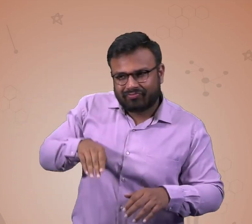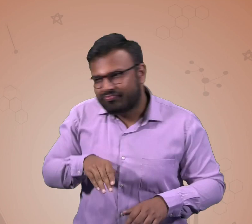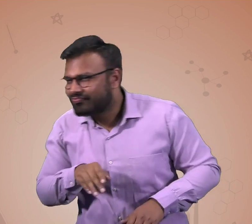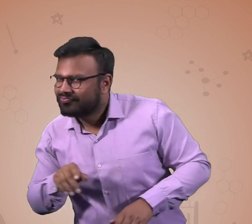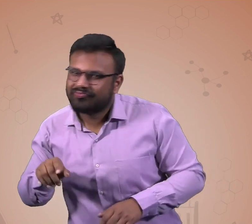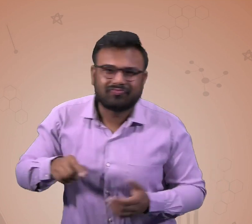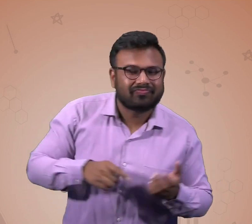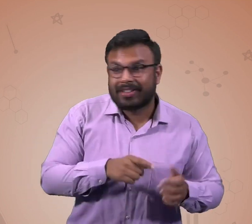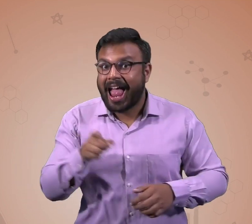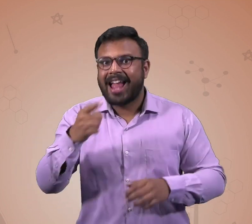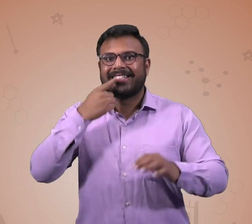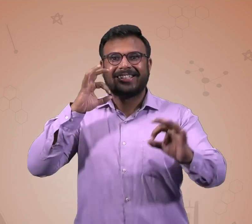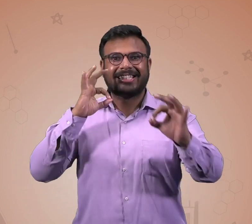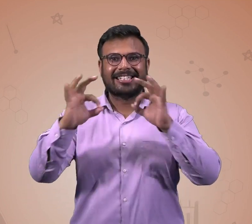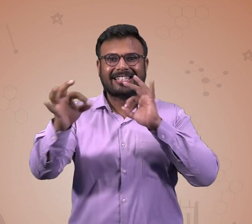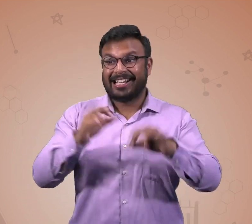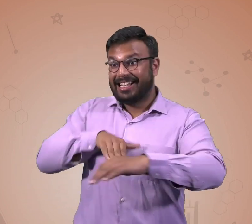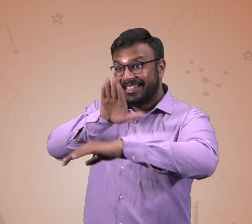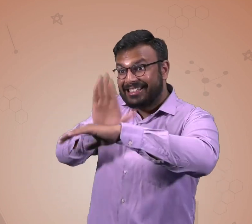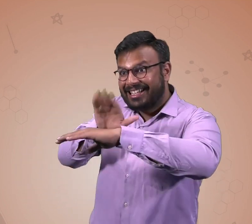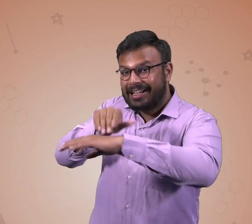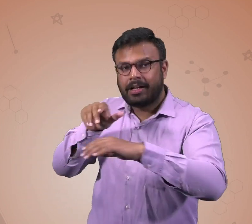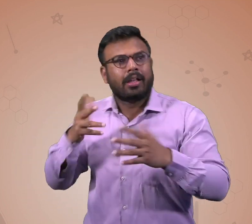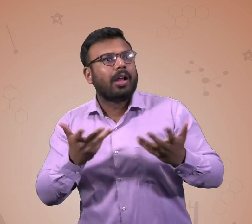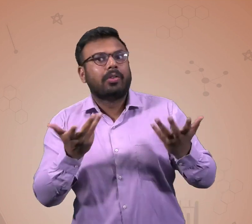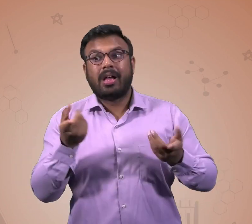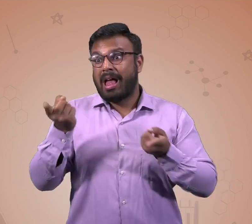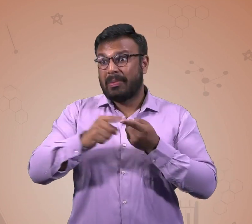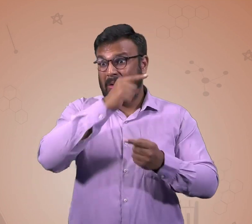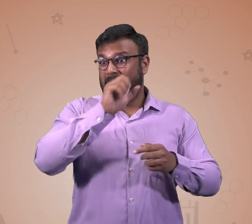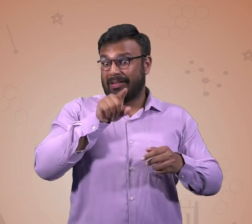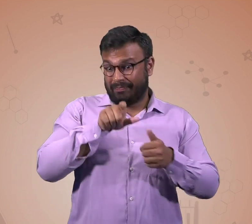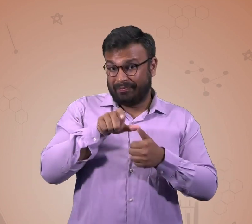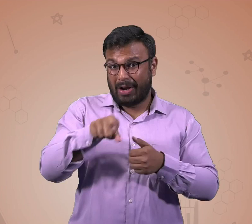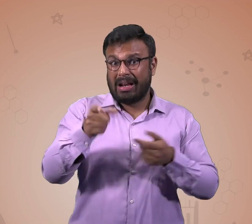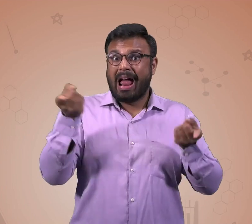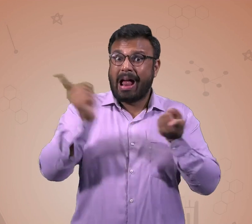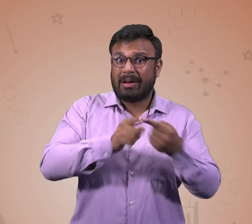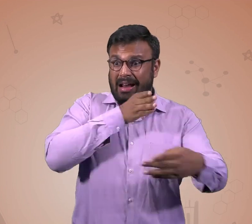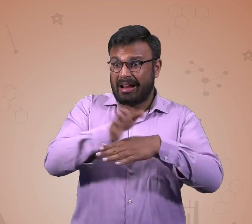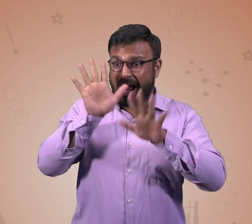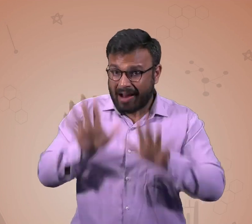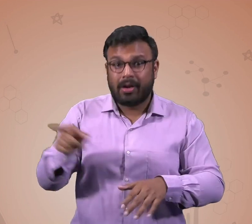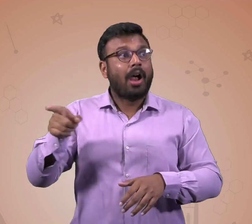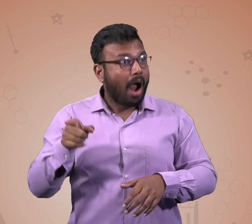Vaccinations also help our body to upgrade our antigen information and trigger the creation of new antibodies to